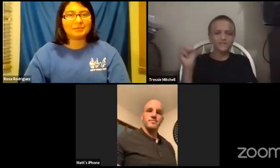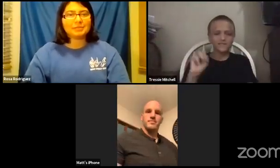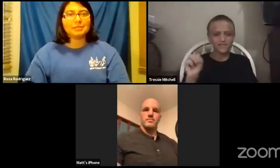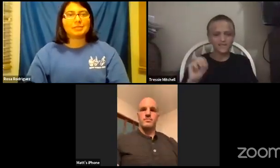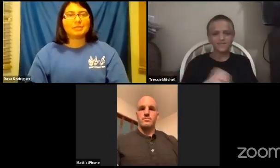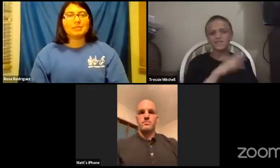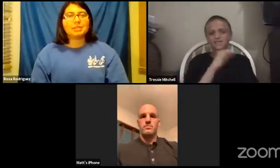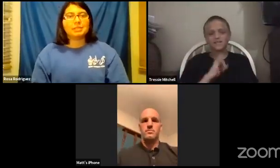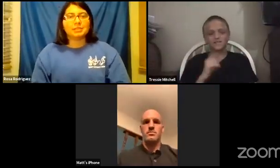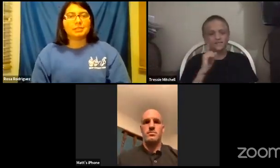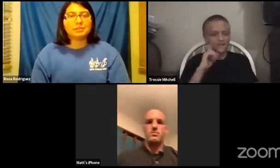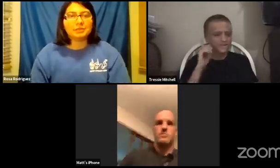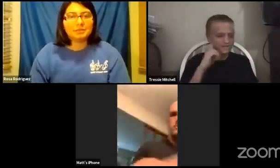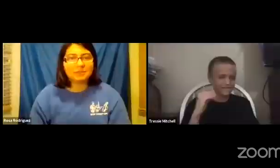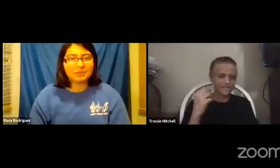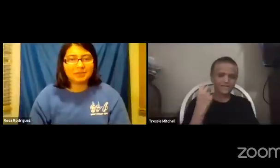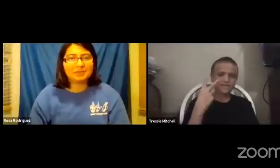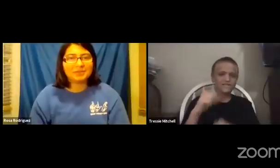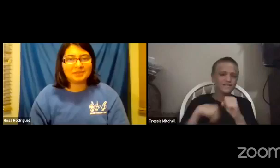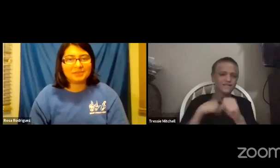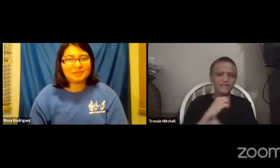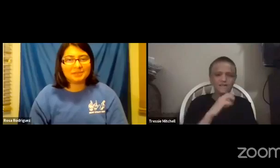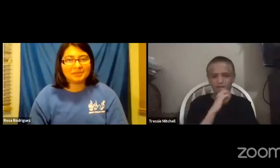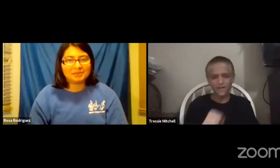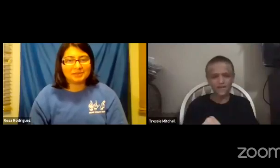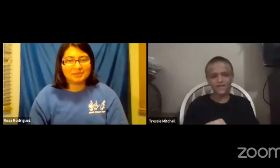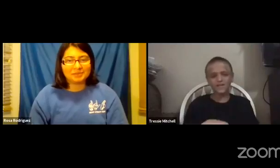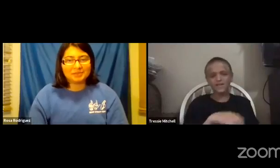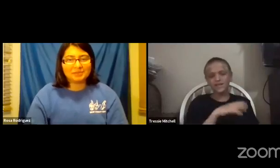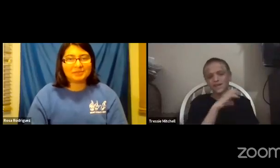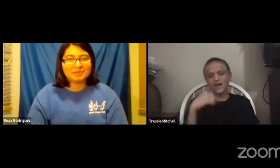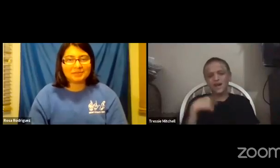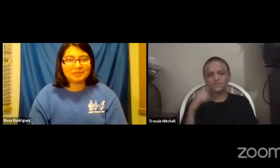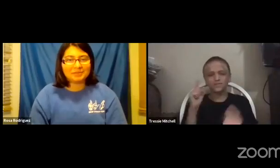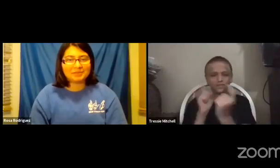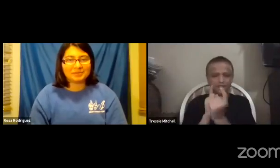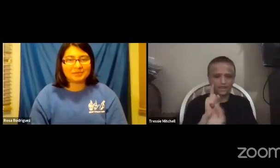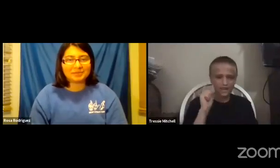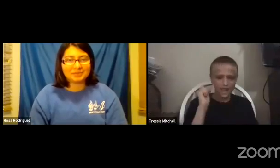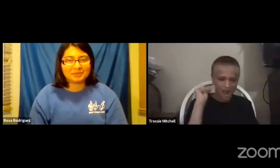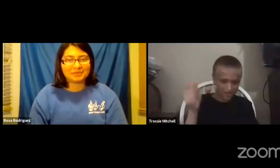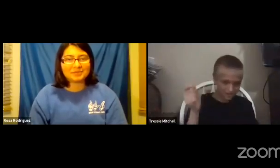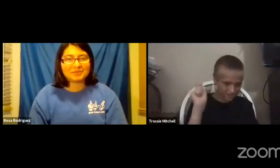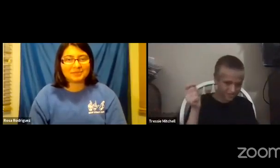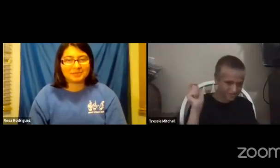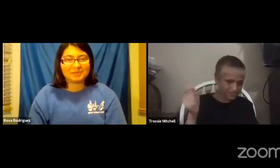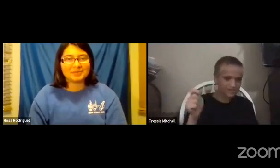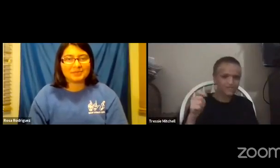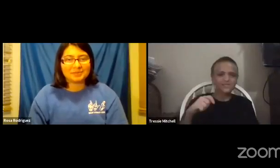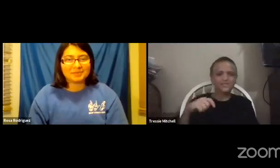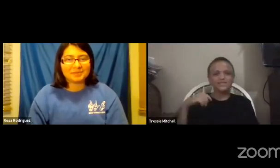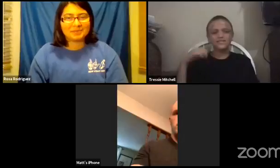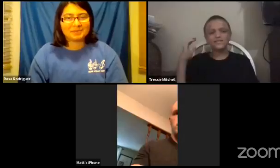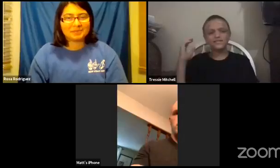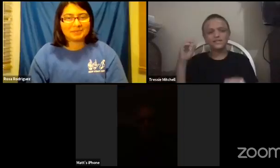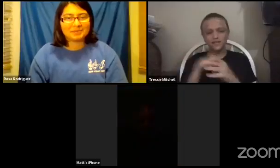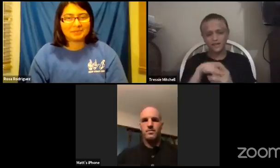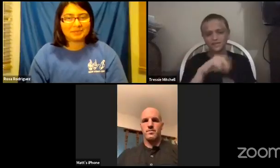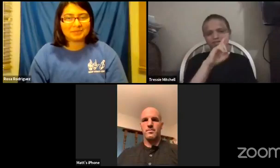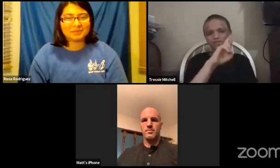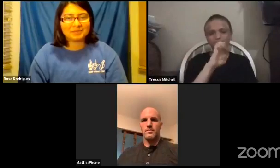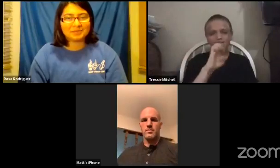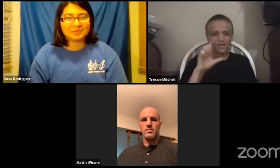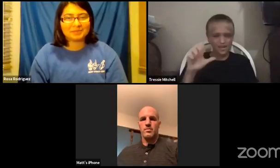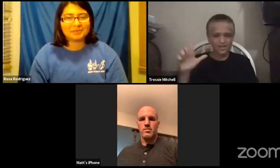Hello everyone. My name is Marshall. I am deaf. I'm 12 years old and I have met